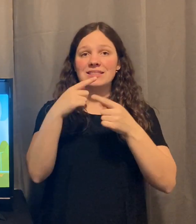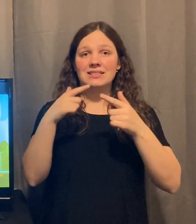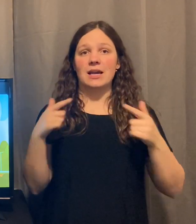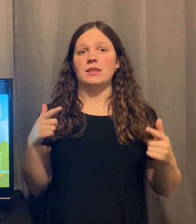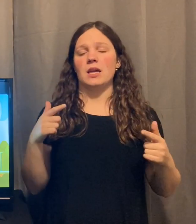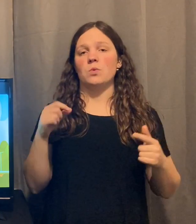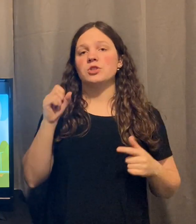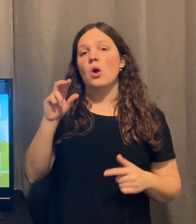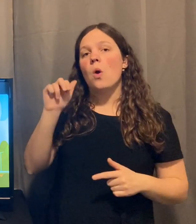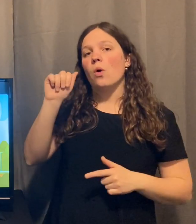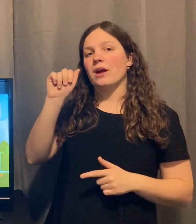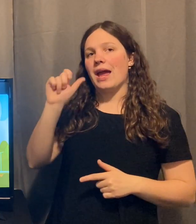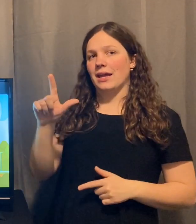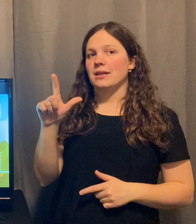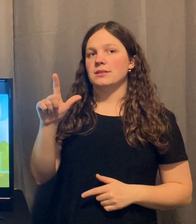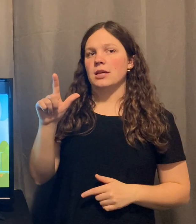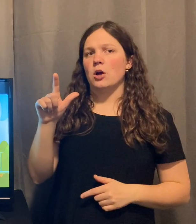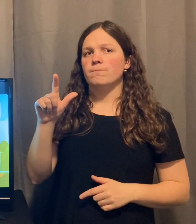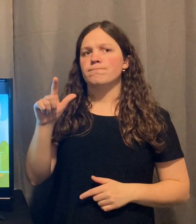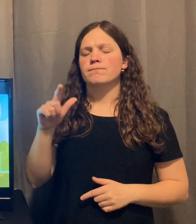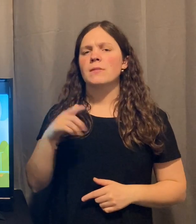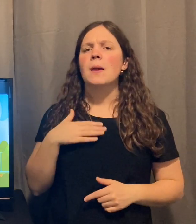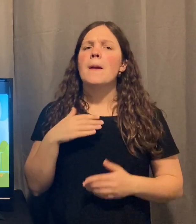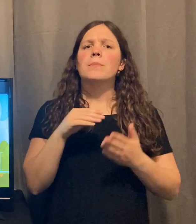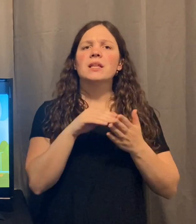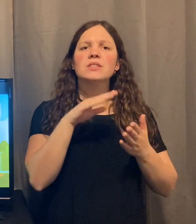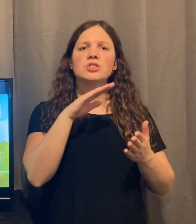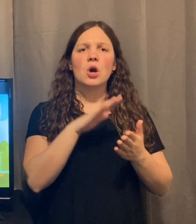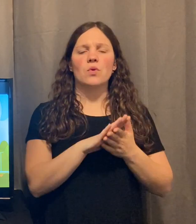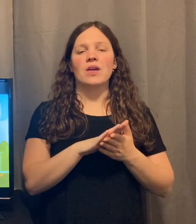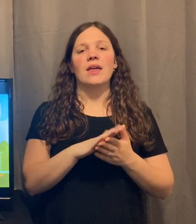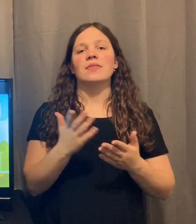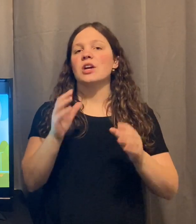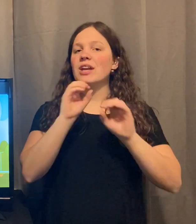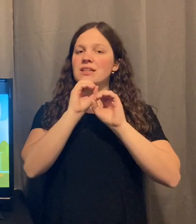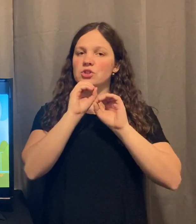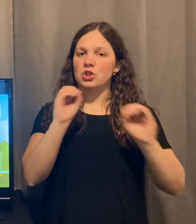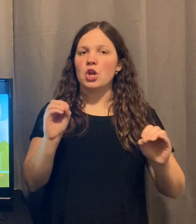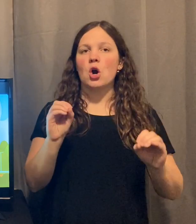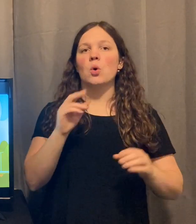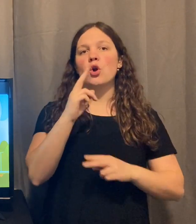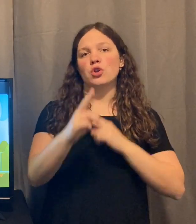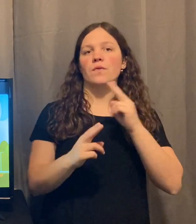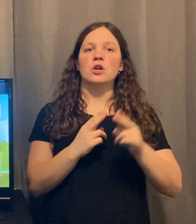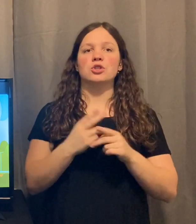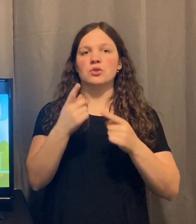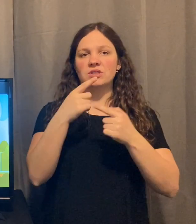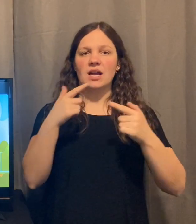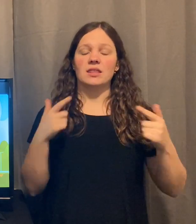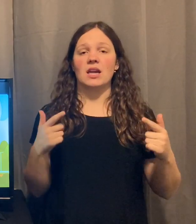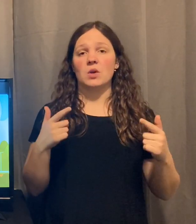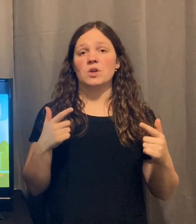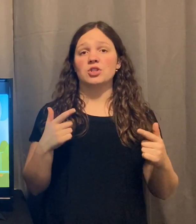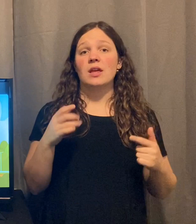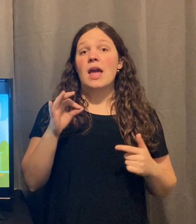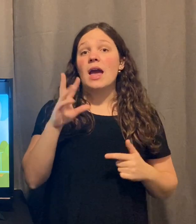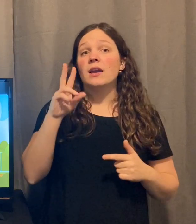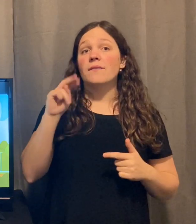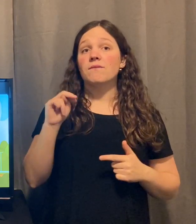Sign Language, or ASL. Please note that there is no universal sign language. And a